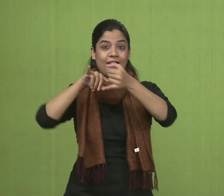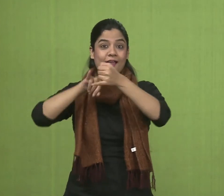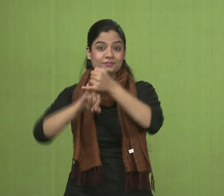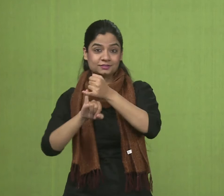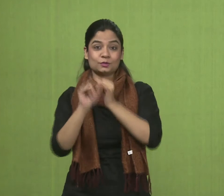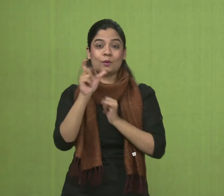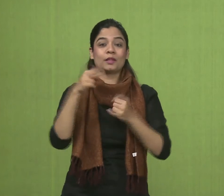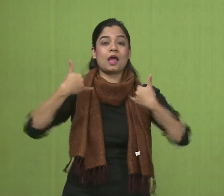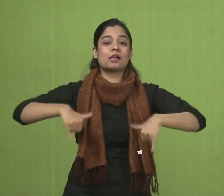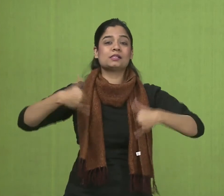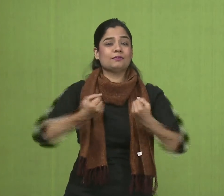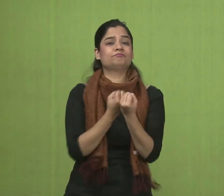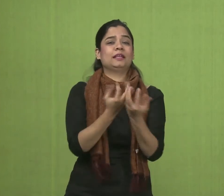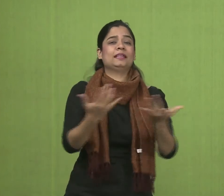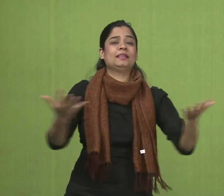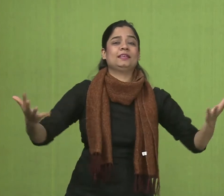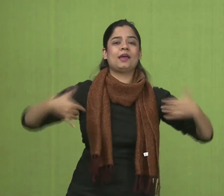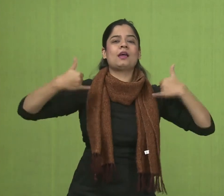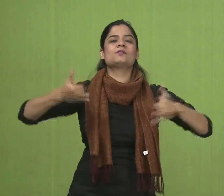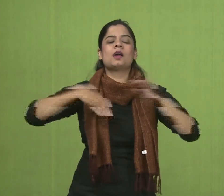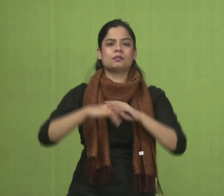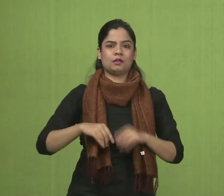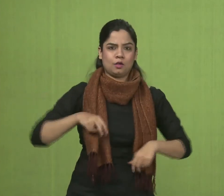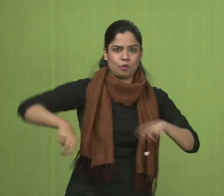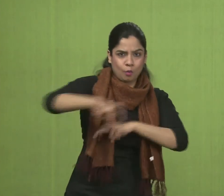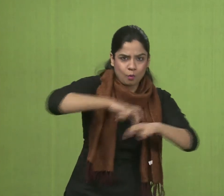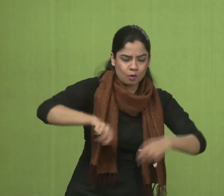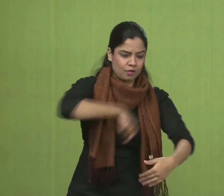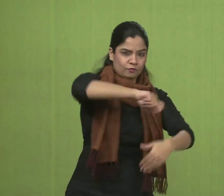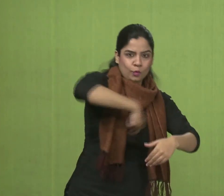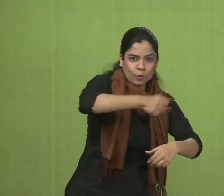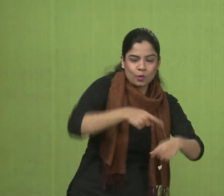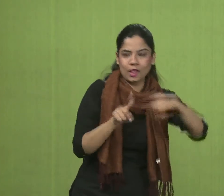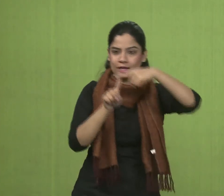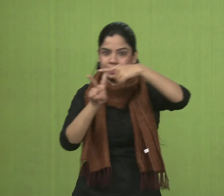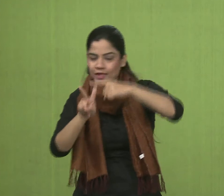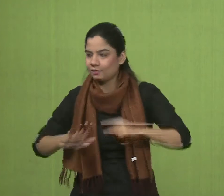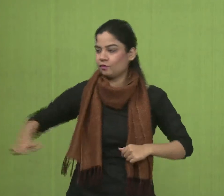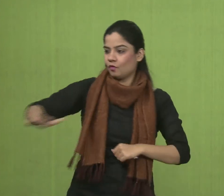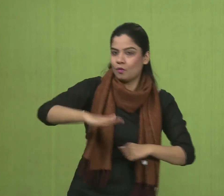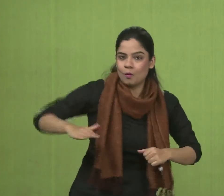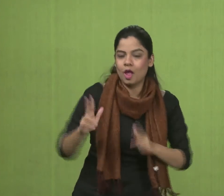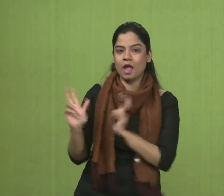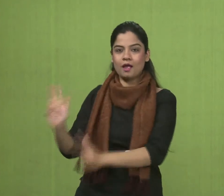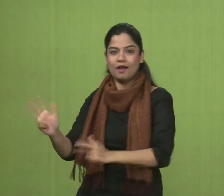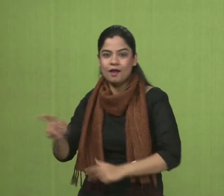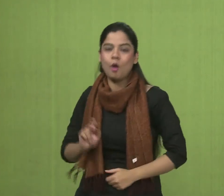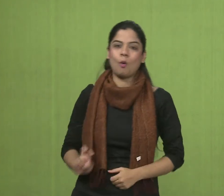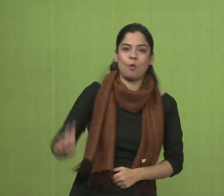Activities, different kind of activities, for example, walking, cooking, watching TV, cleaning the house, chatting,